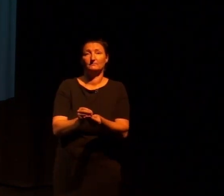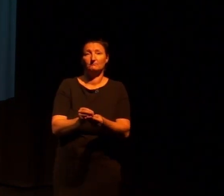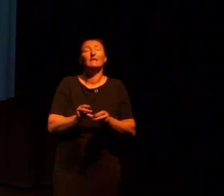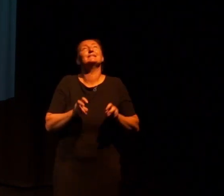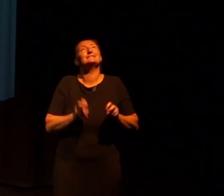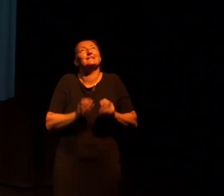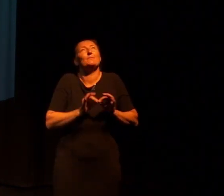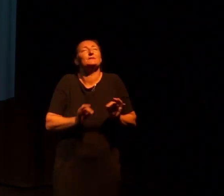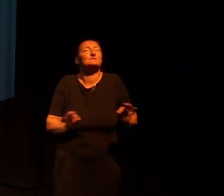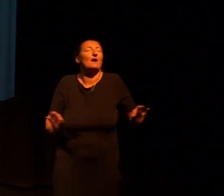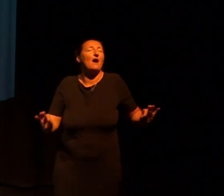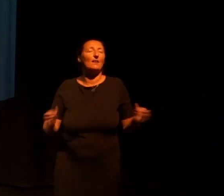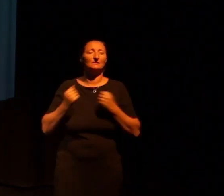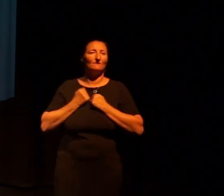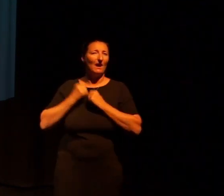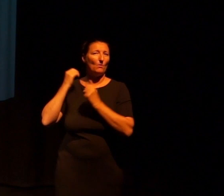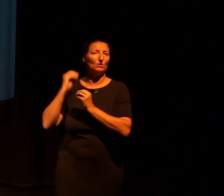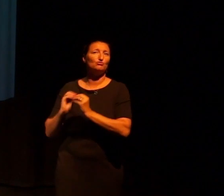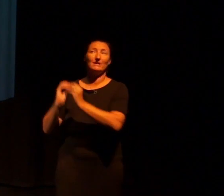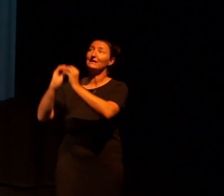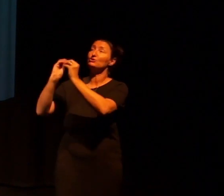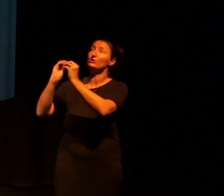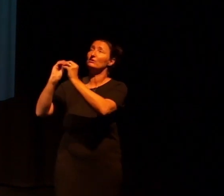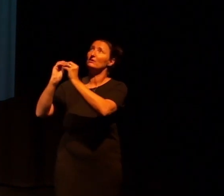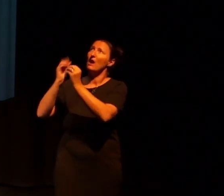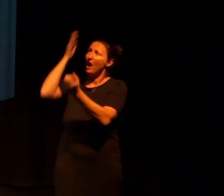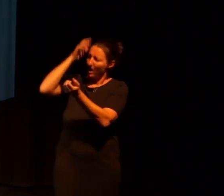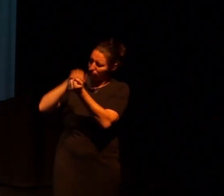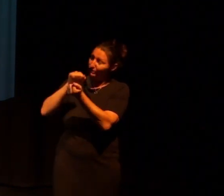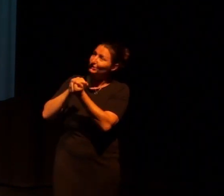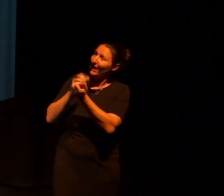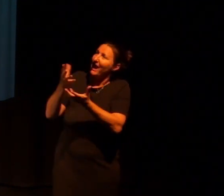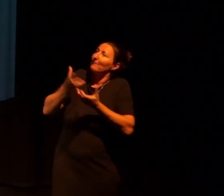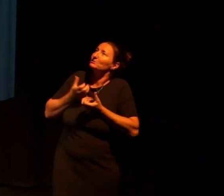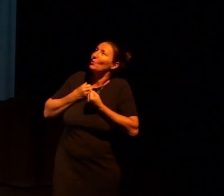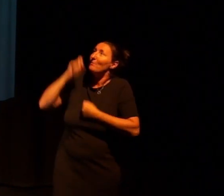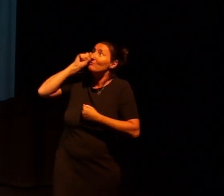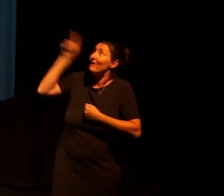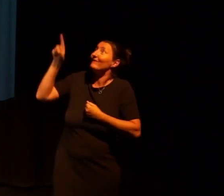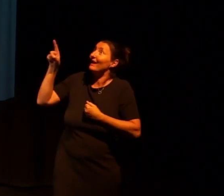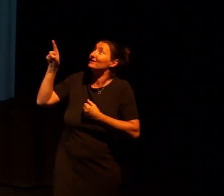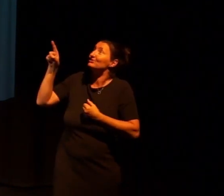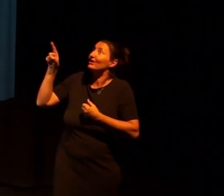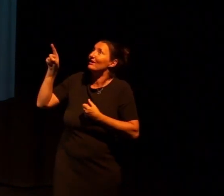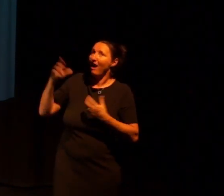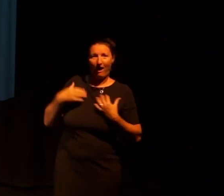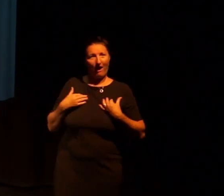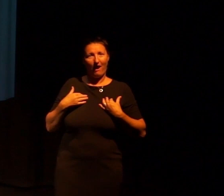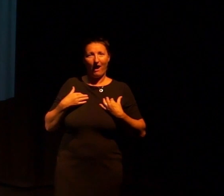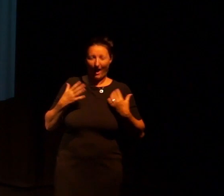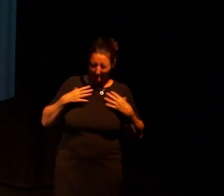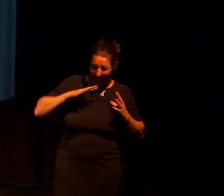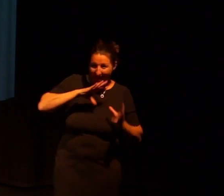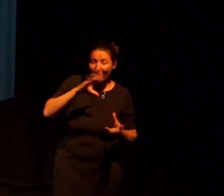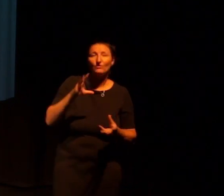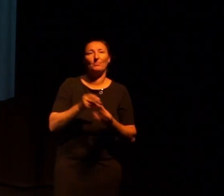our creation. Appreciate and absorb the revelation. You are everything you ever were or needed